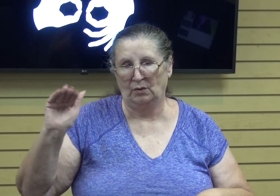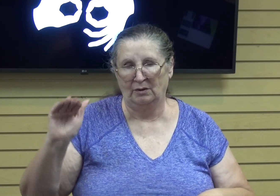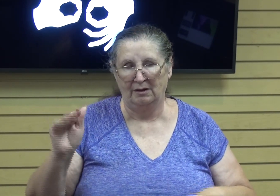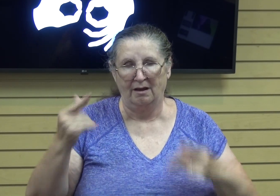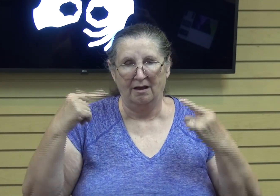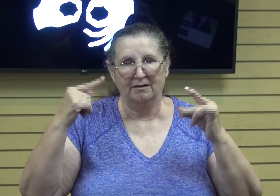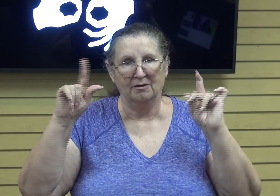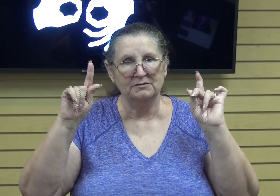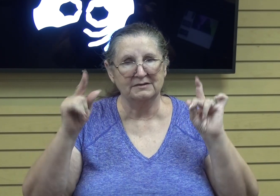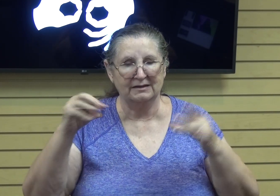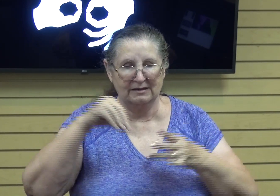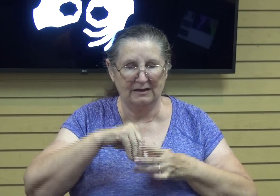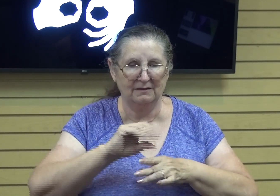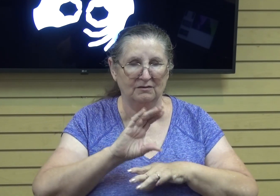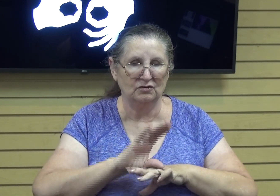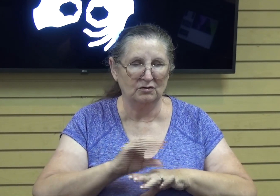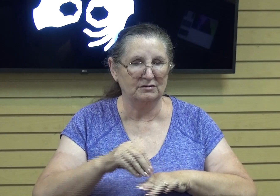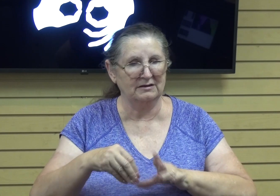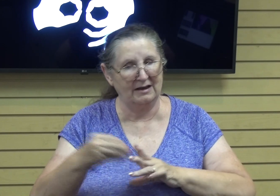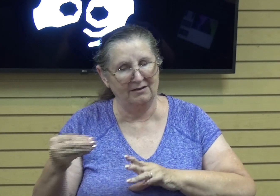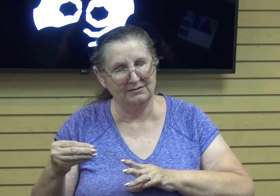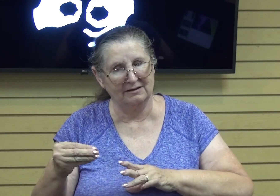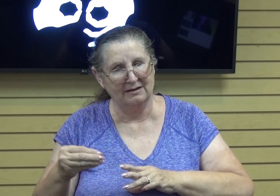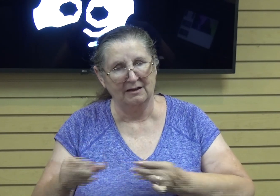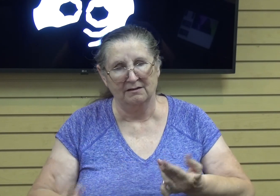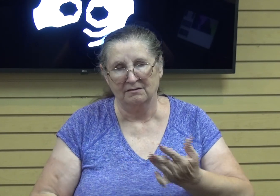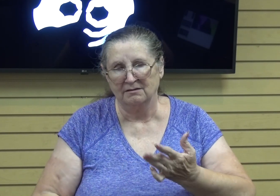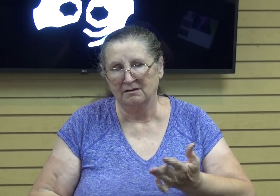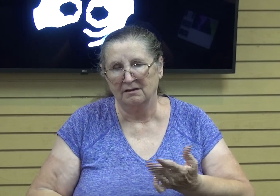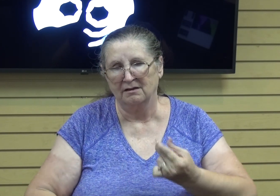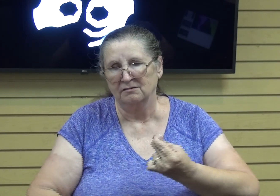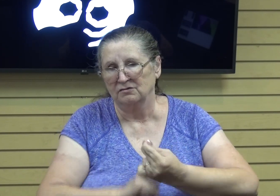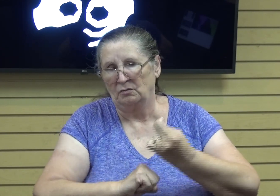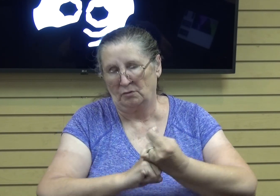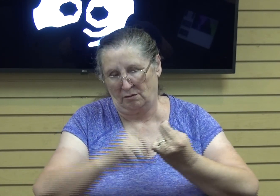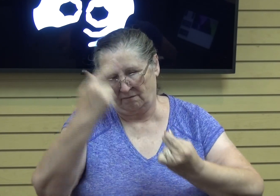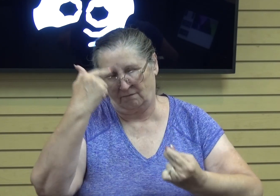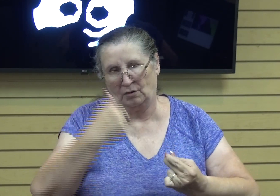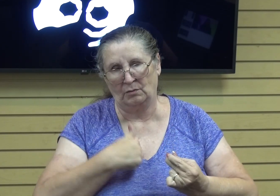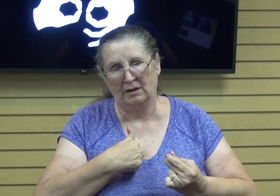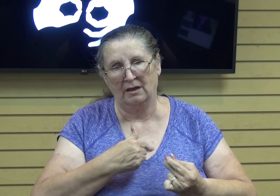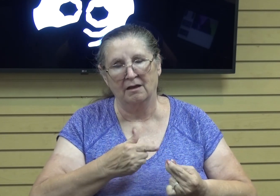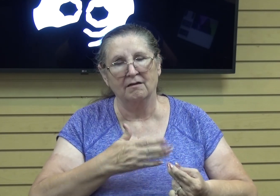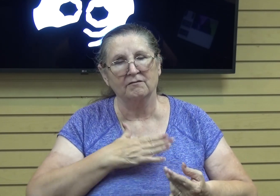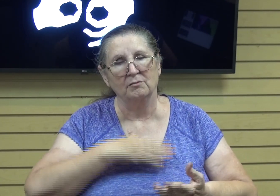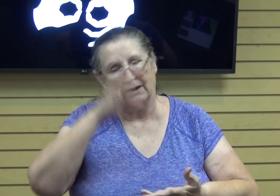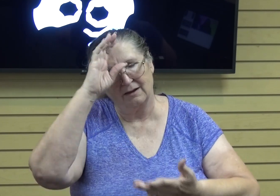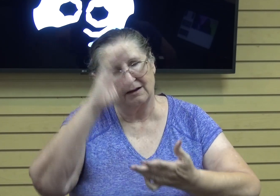outside the church. They've always been a great support for me, for my husband, for my children.